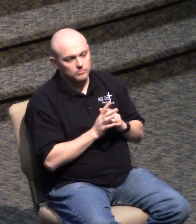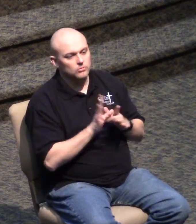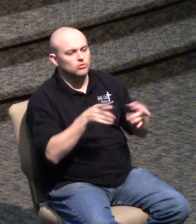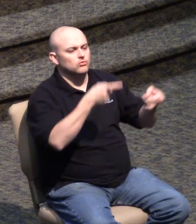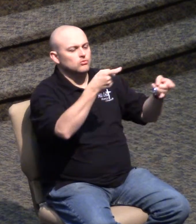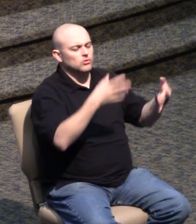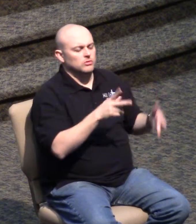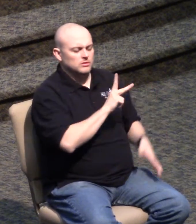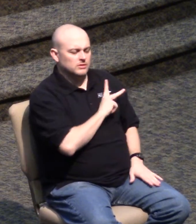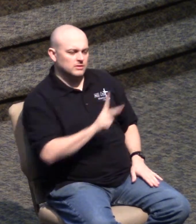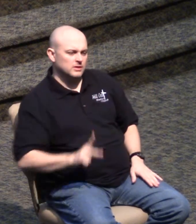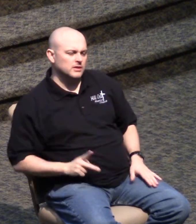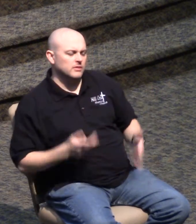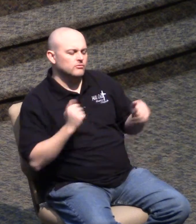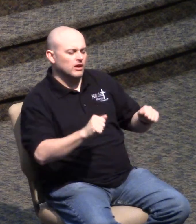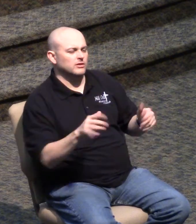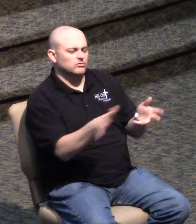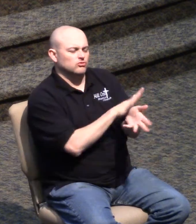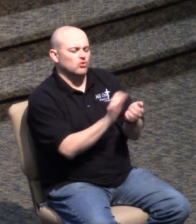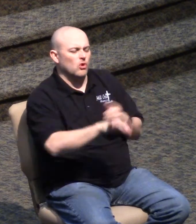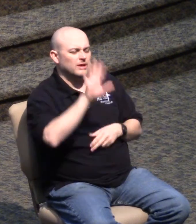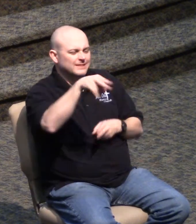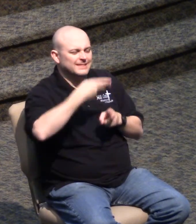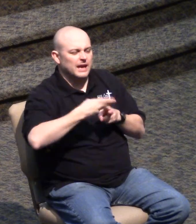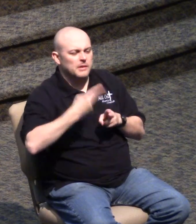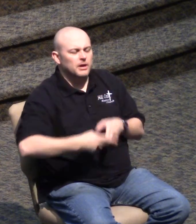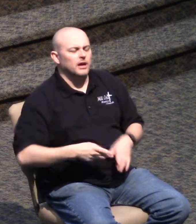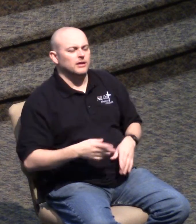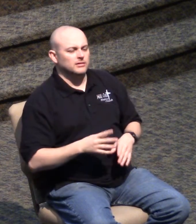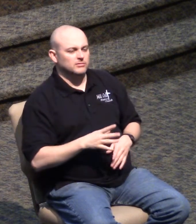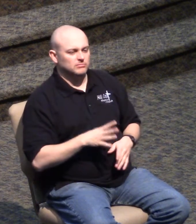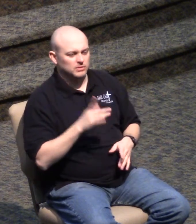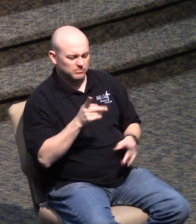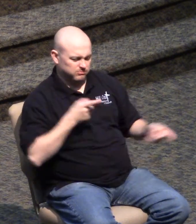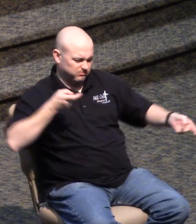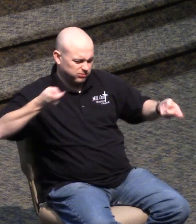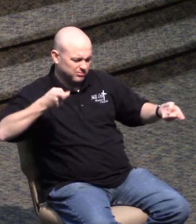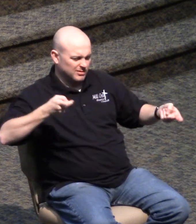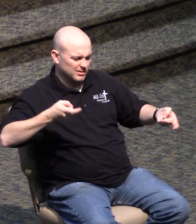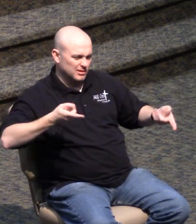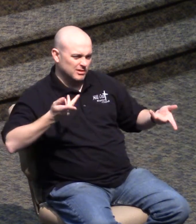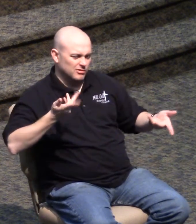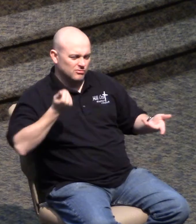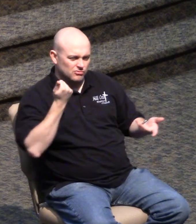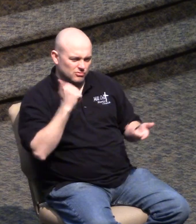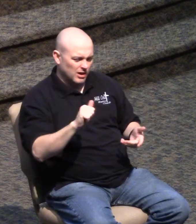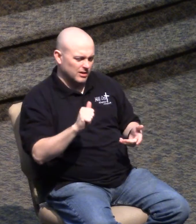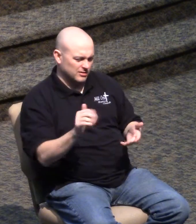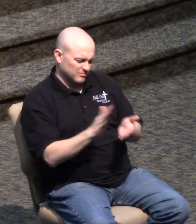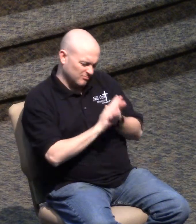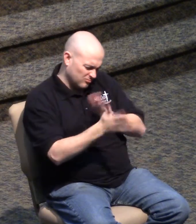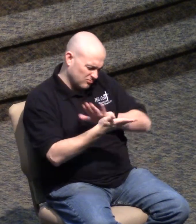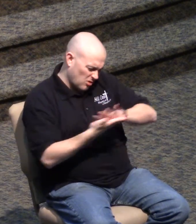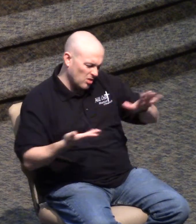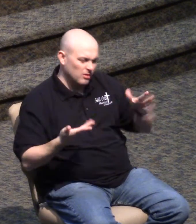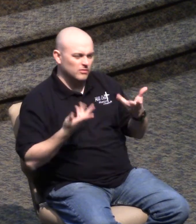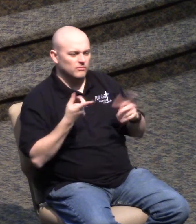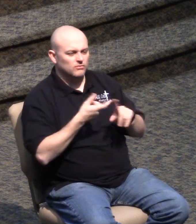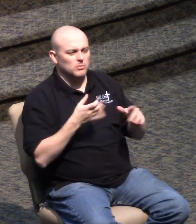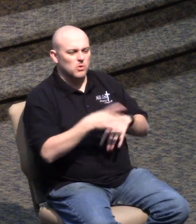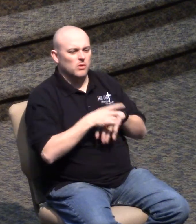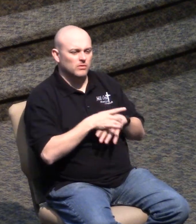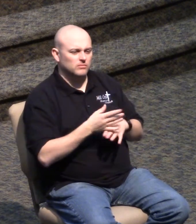Rulers and kings have tried to destroy it, and tyrants have tried to wash it from the face of the earth,